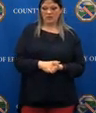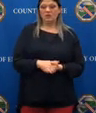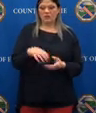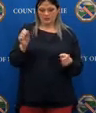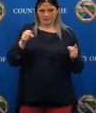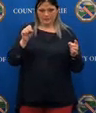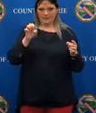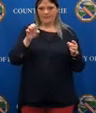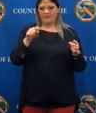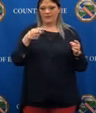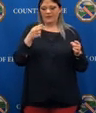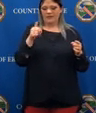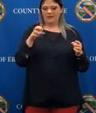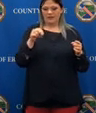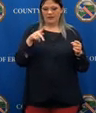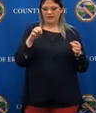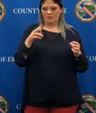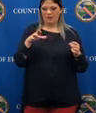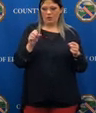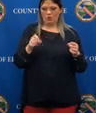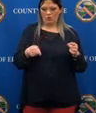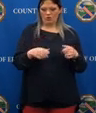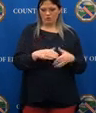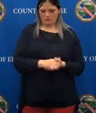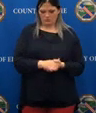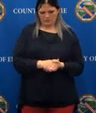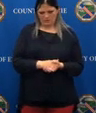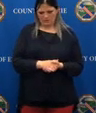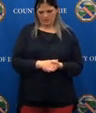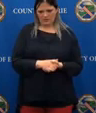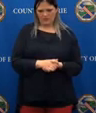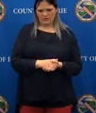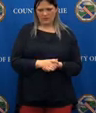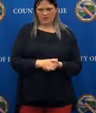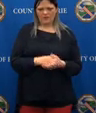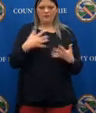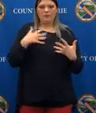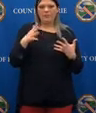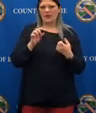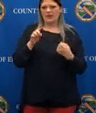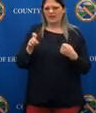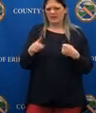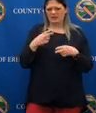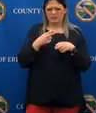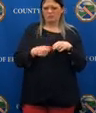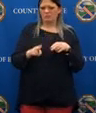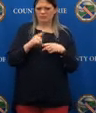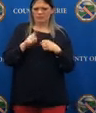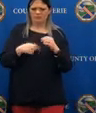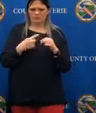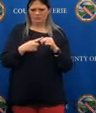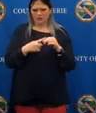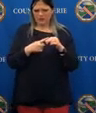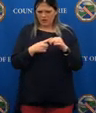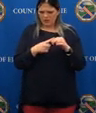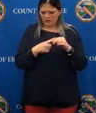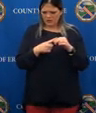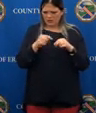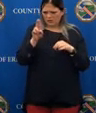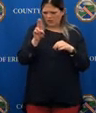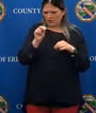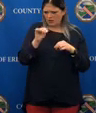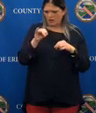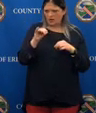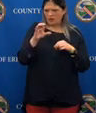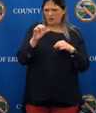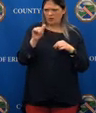Hey, Mark. Ethan Powers from the B News. Hi, Ethan. Good. Good. I just want to ask you really briefly about the Unicast data